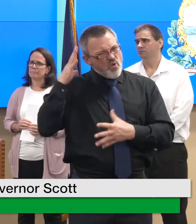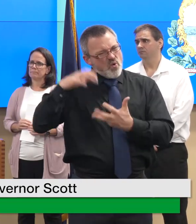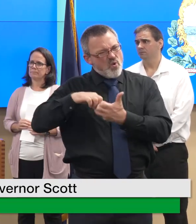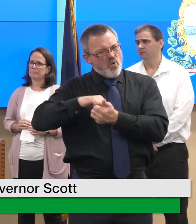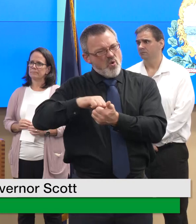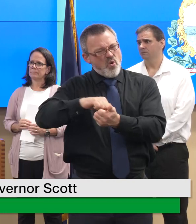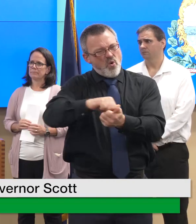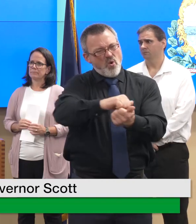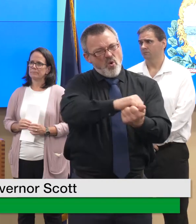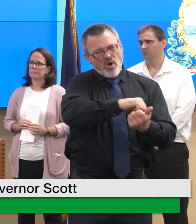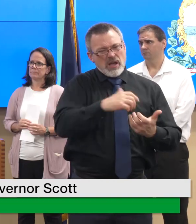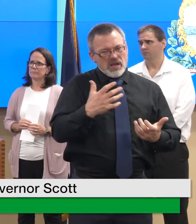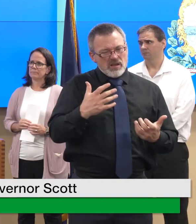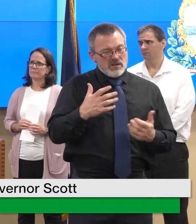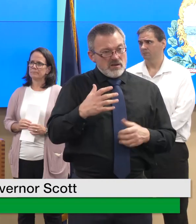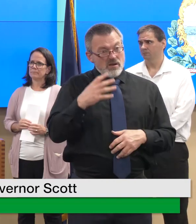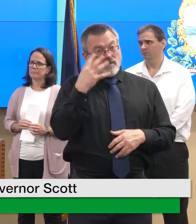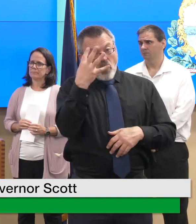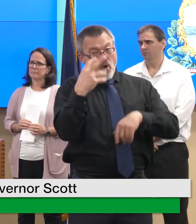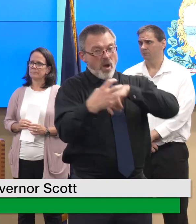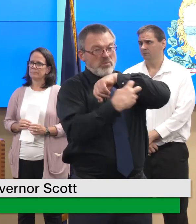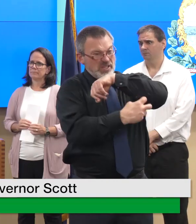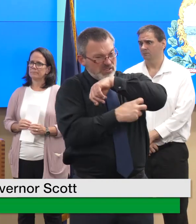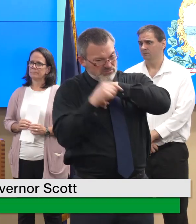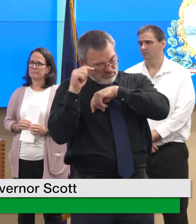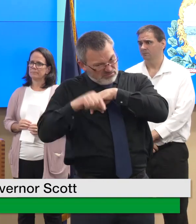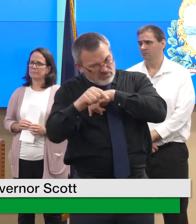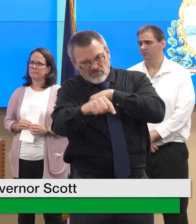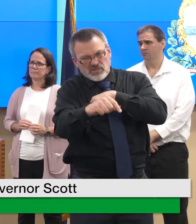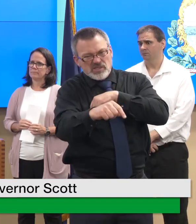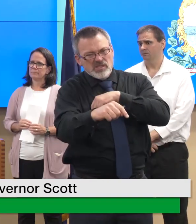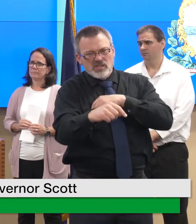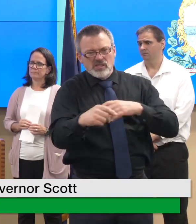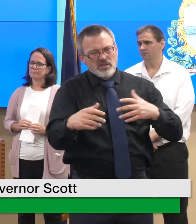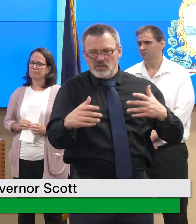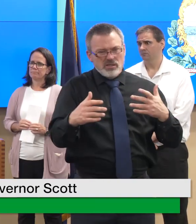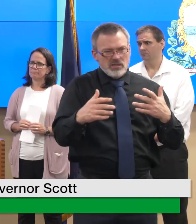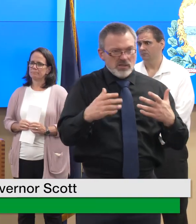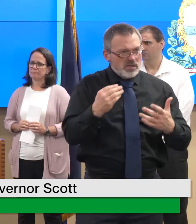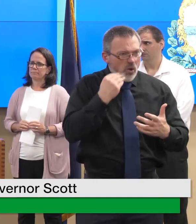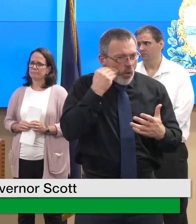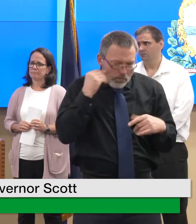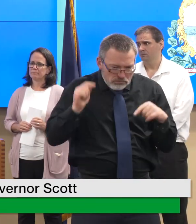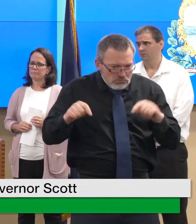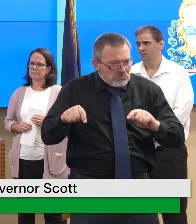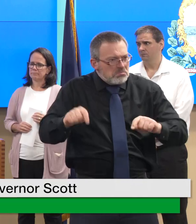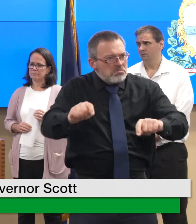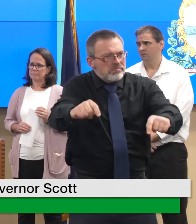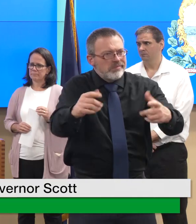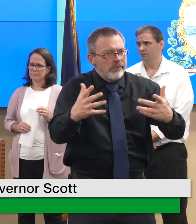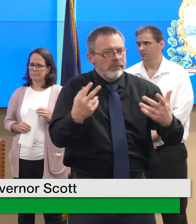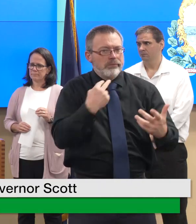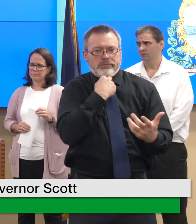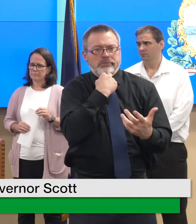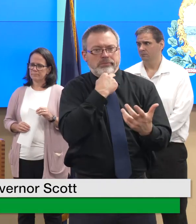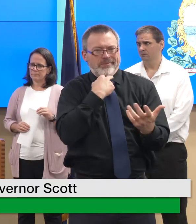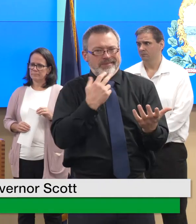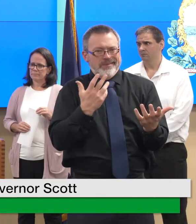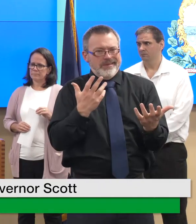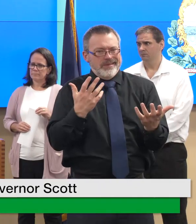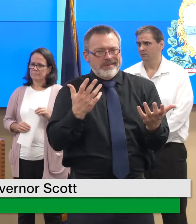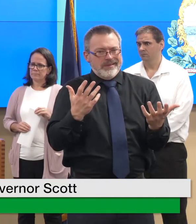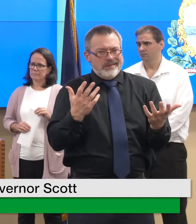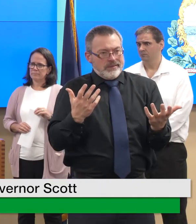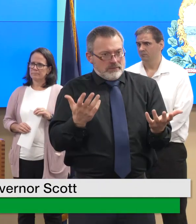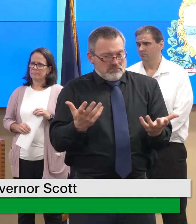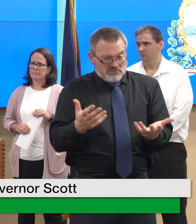maybe four bridges on that route. Many homes that are damaged beyond repair.